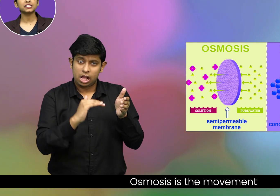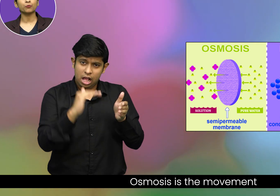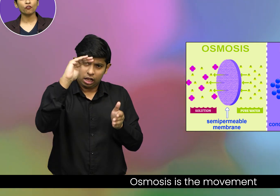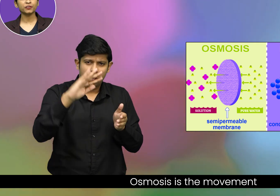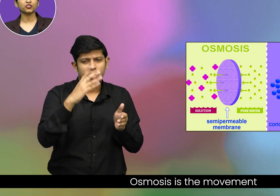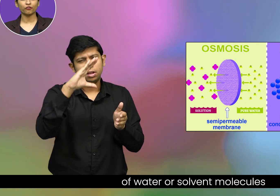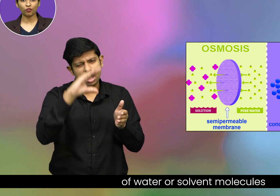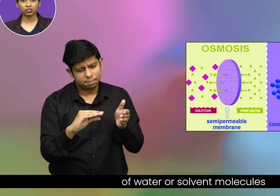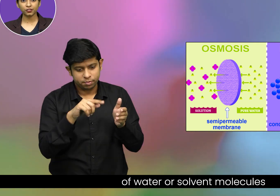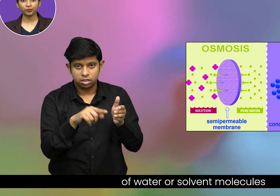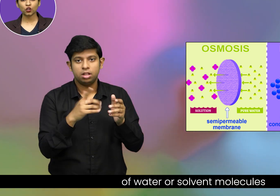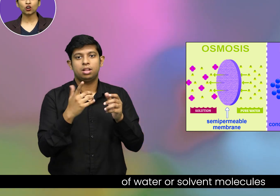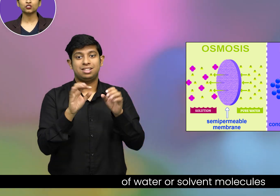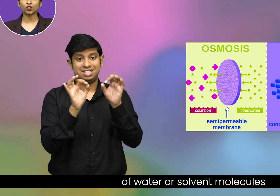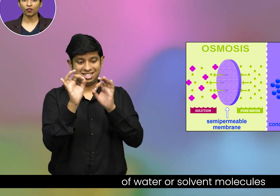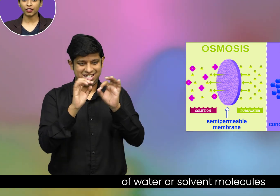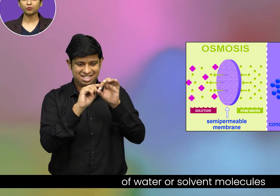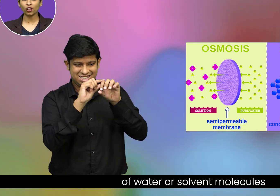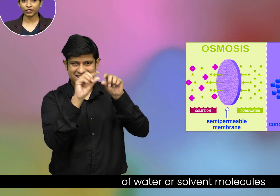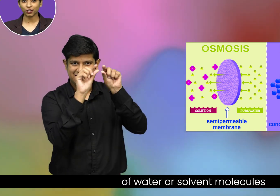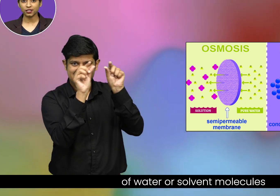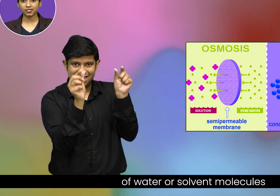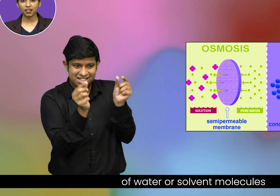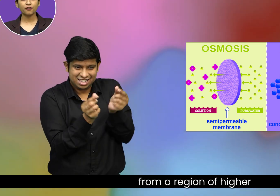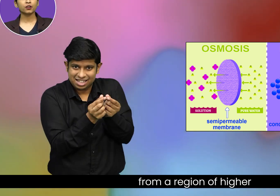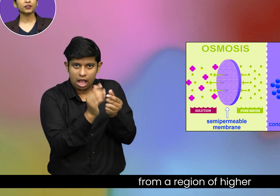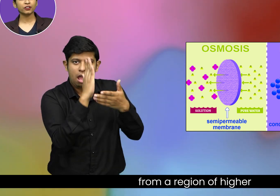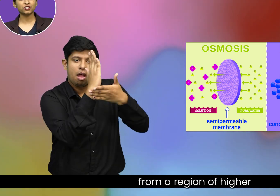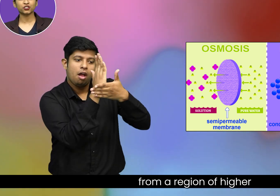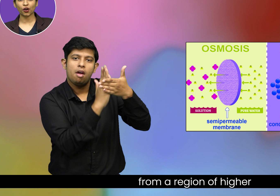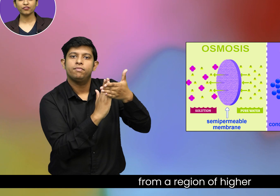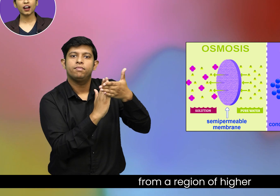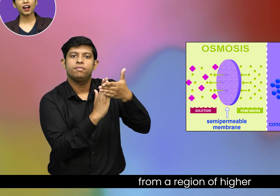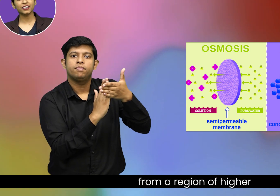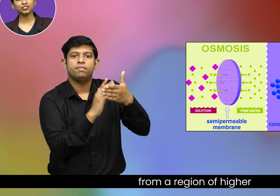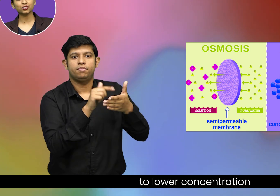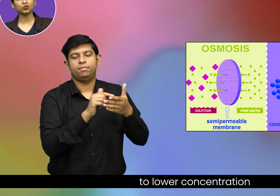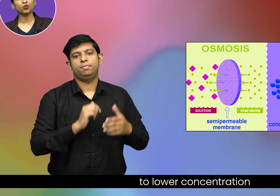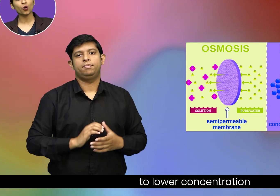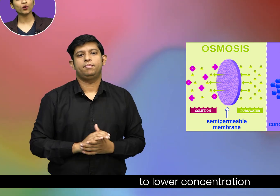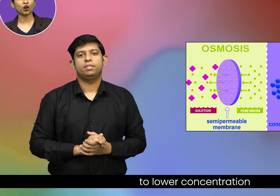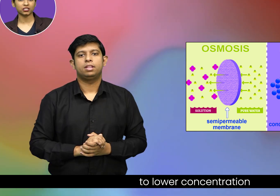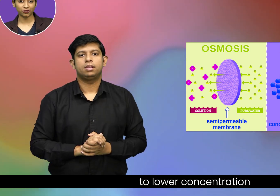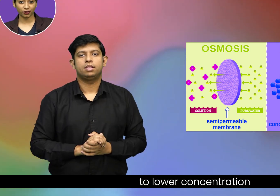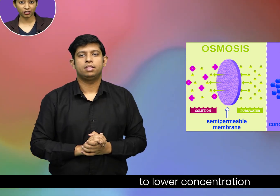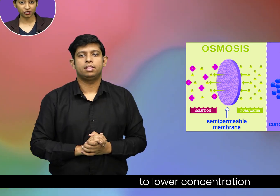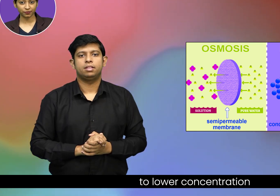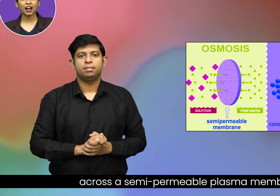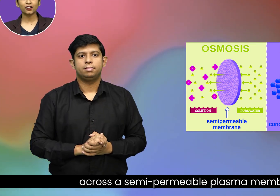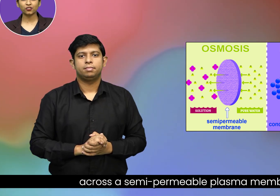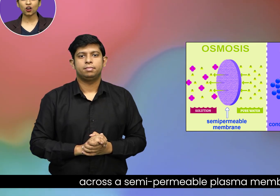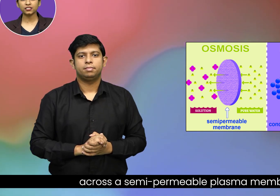Osmosis is the movement of water or solvent molecules from a region of higher to lower